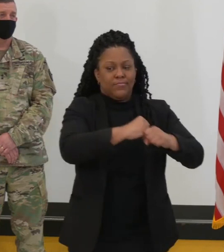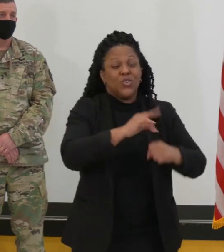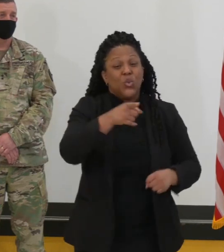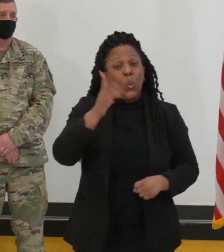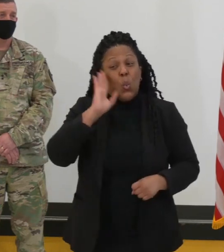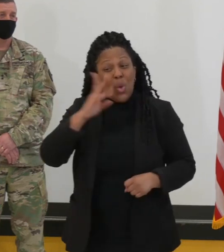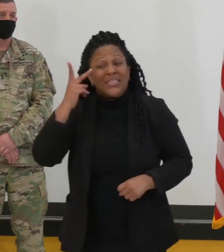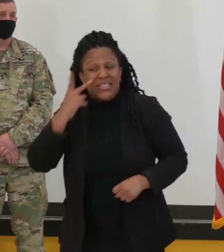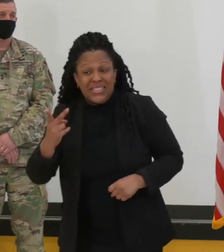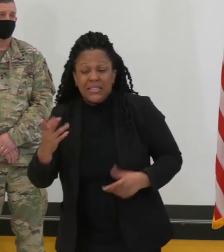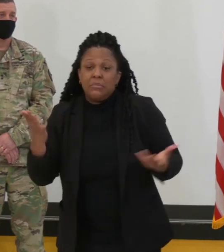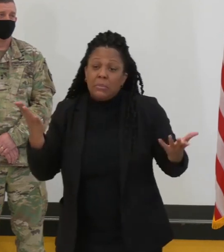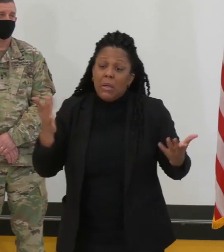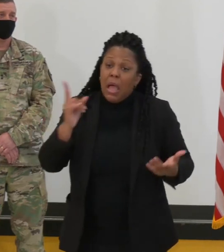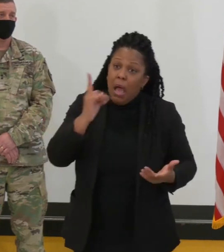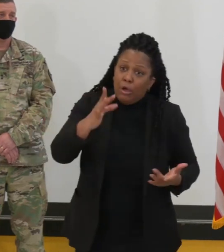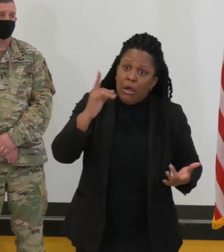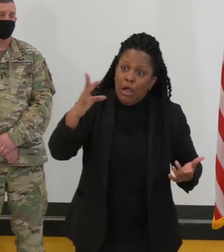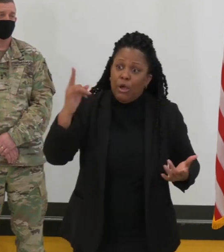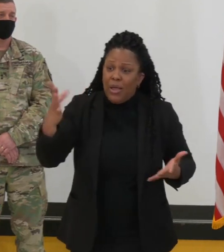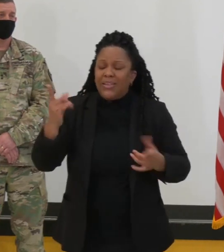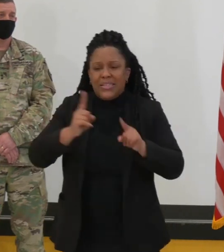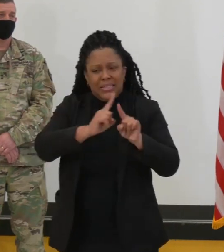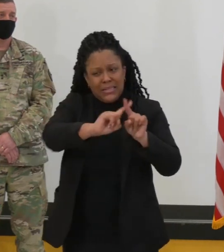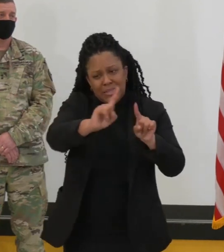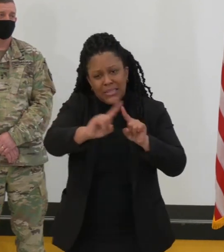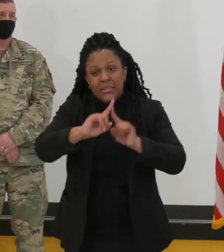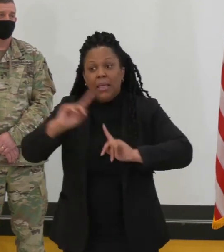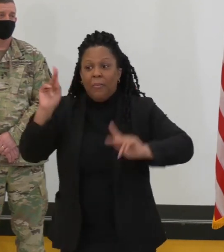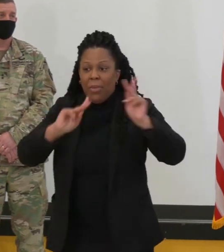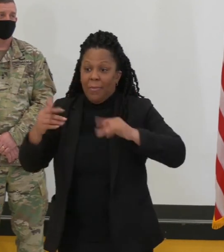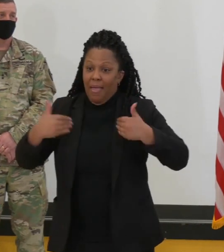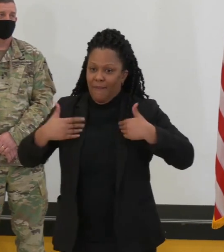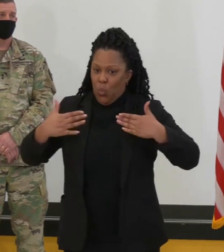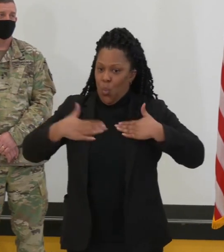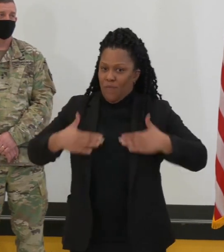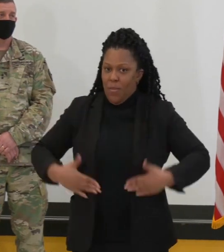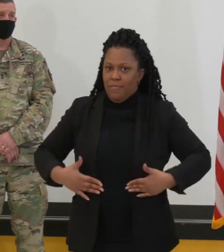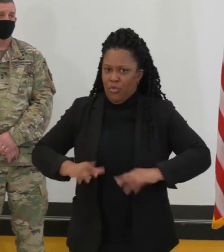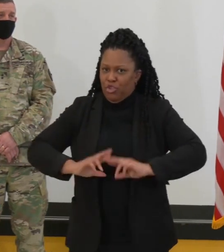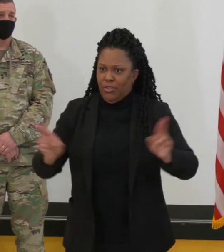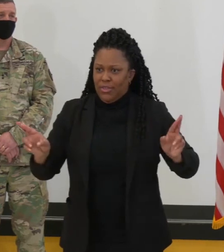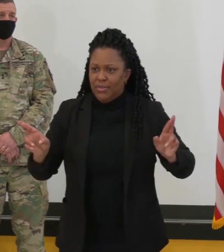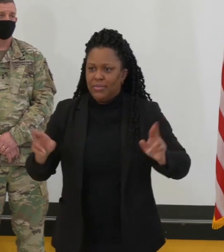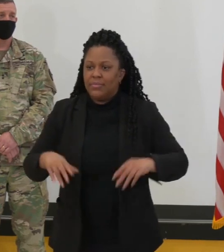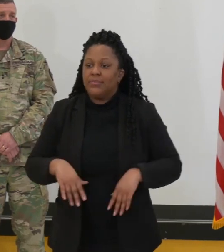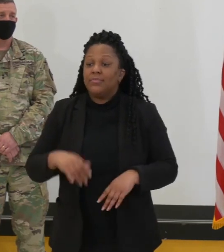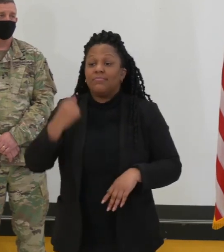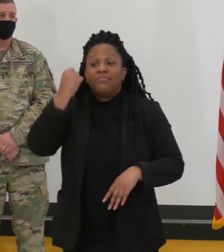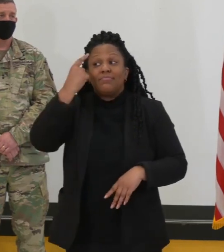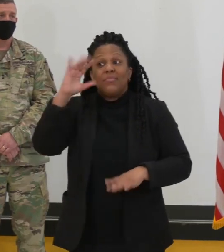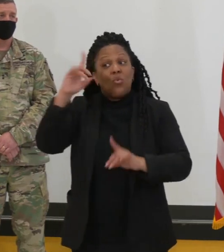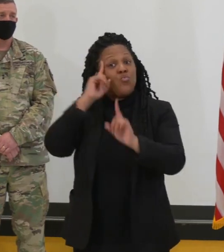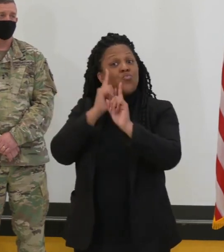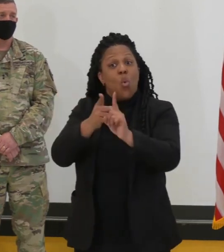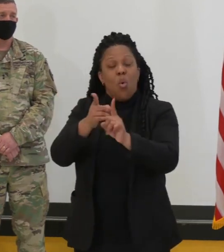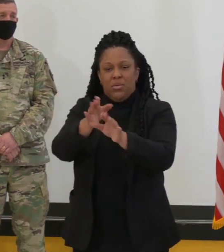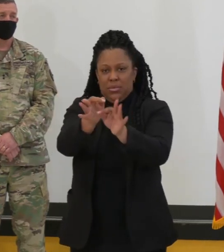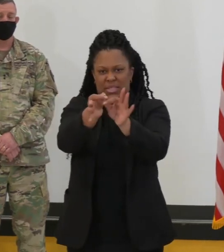and hundreds of uniformed individuals out with a very simple mission: keep the